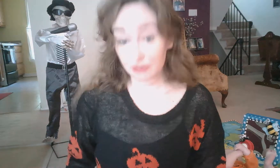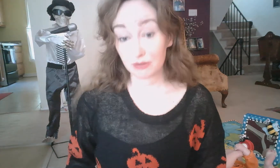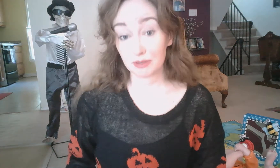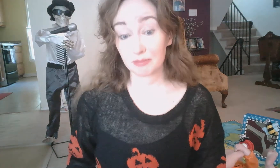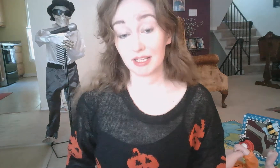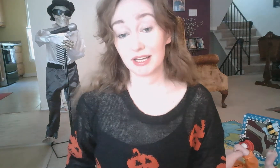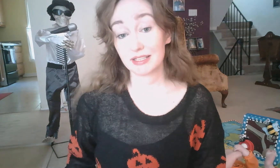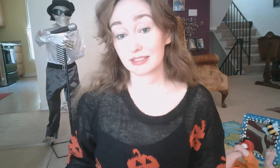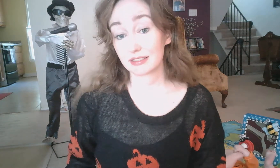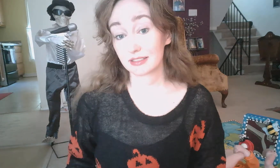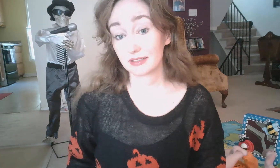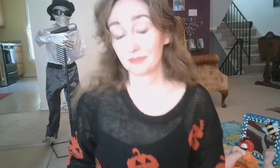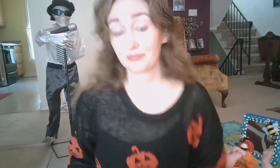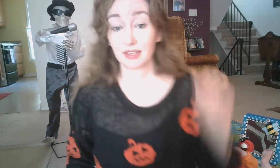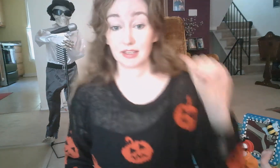So in my last